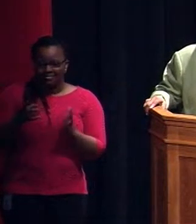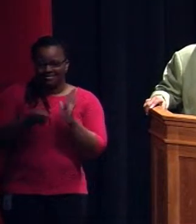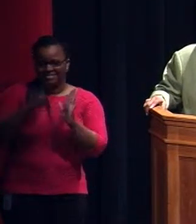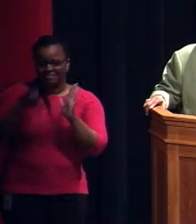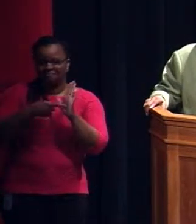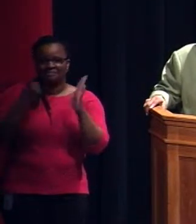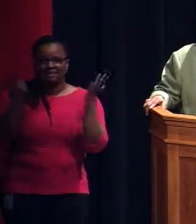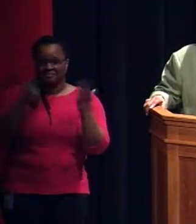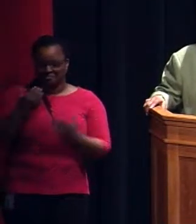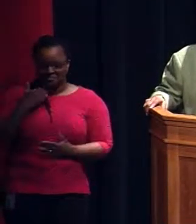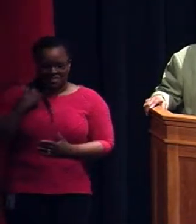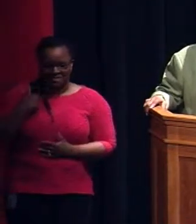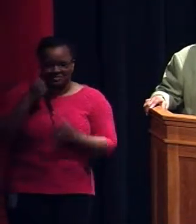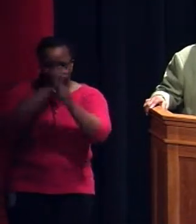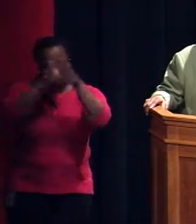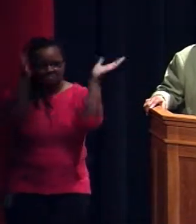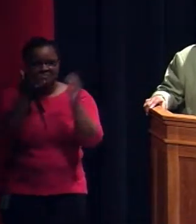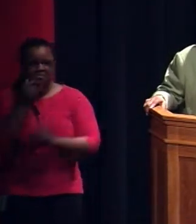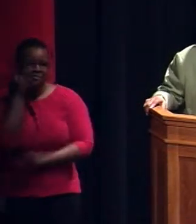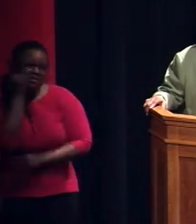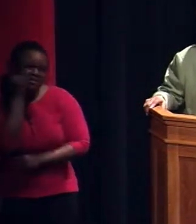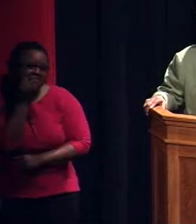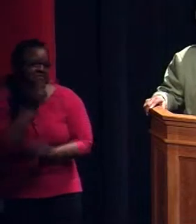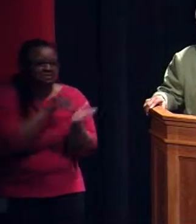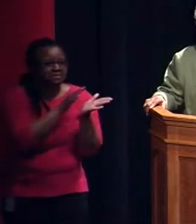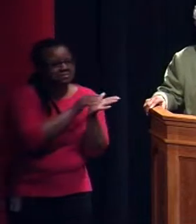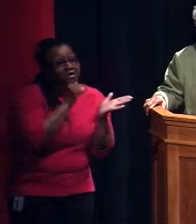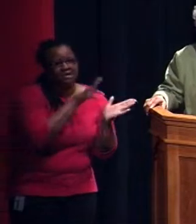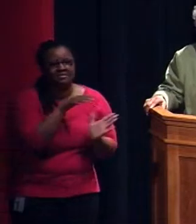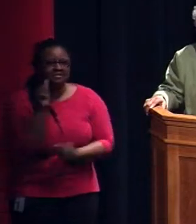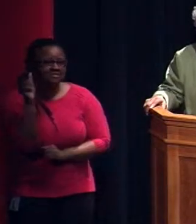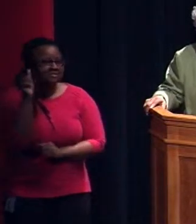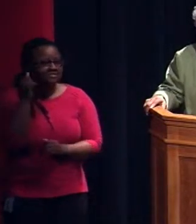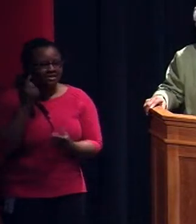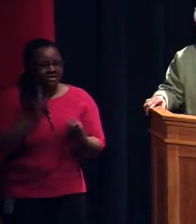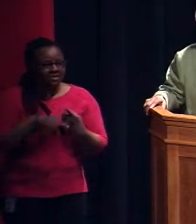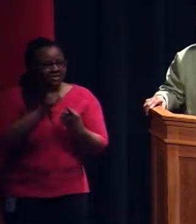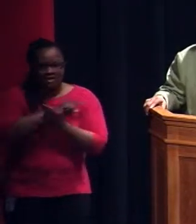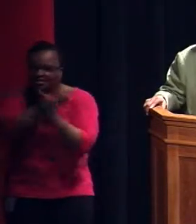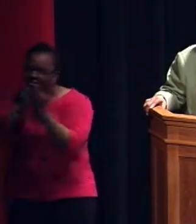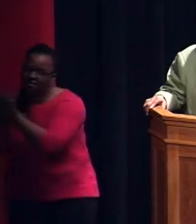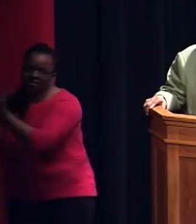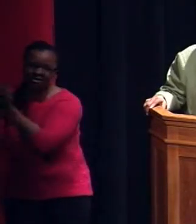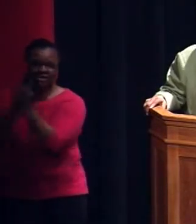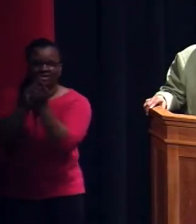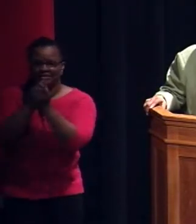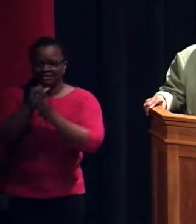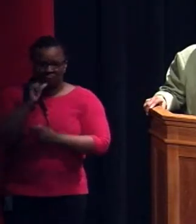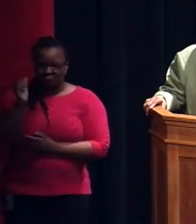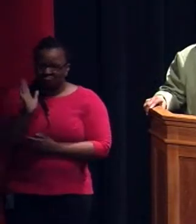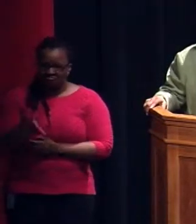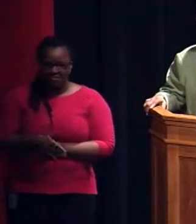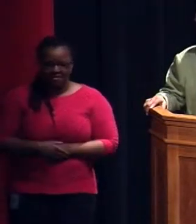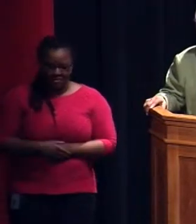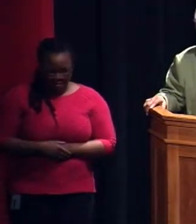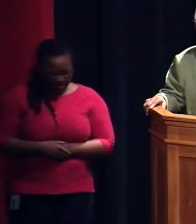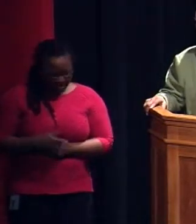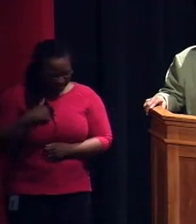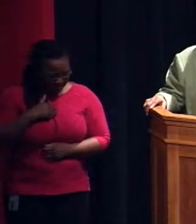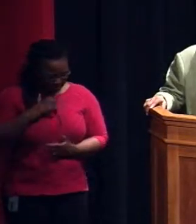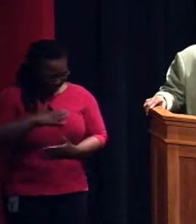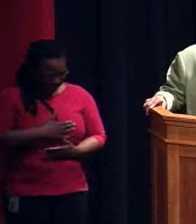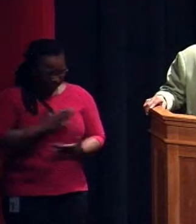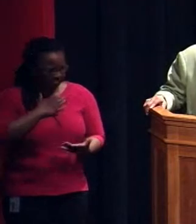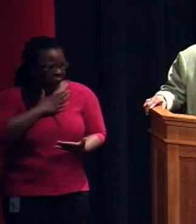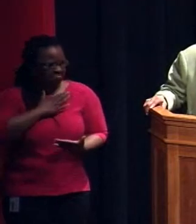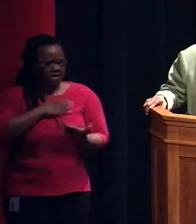what if? What if I didn't leave Dunbar? What if I had never met EC Glass High School? What would I be?